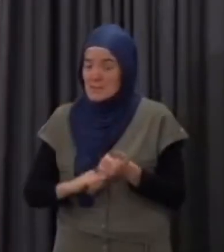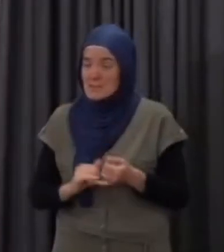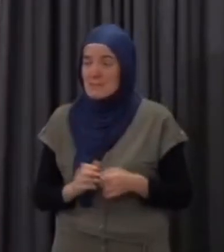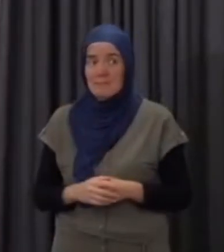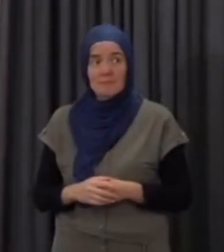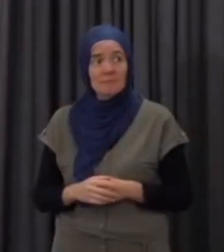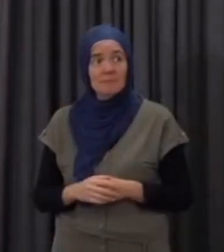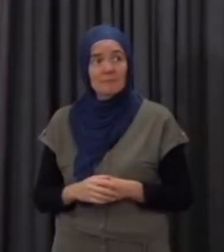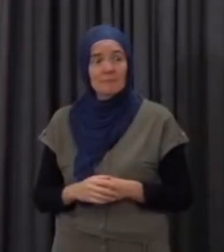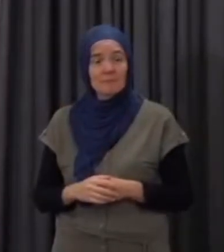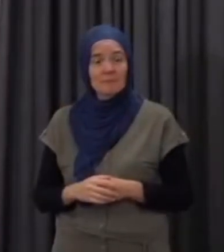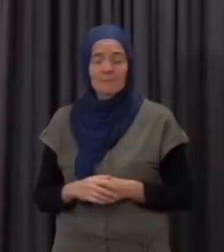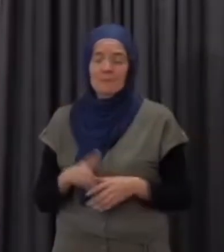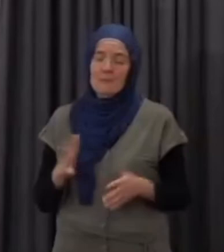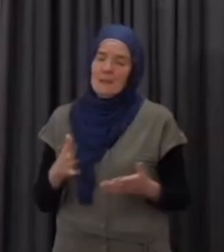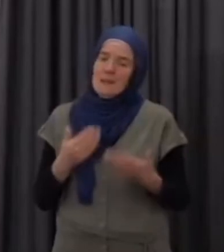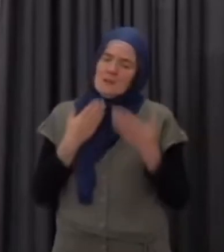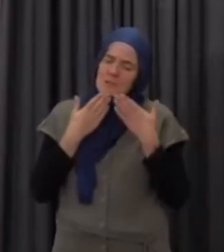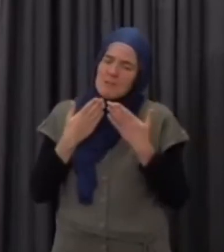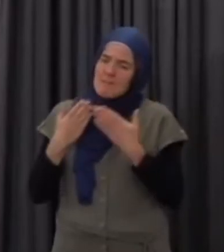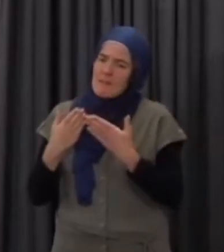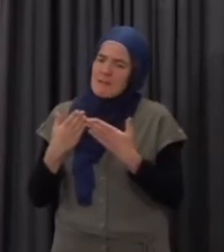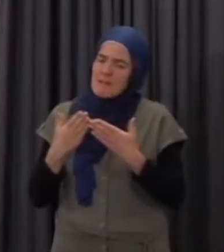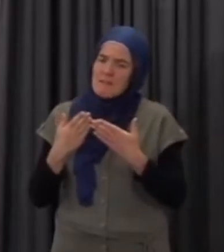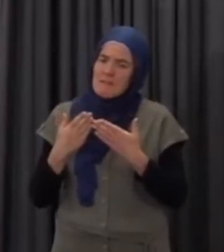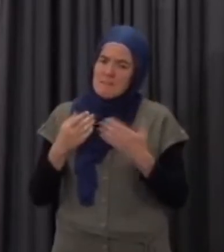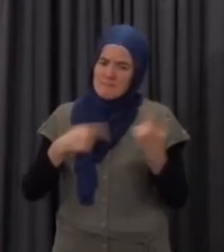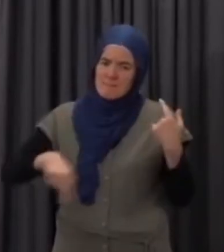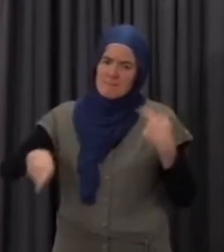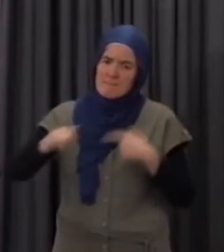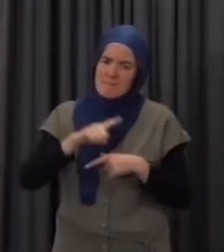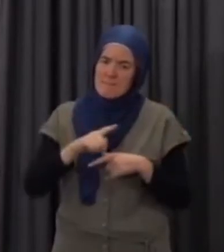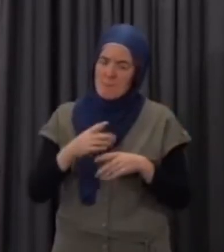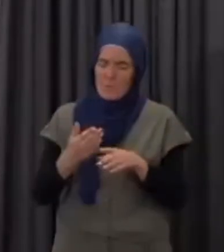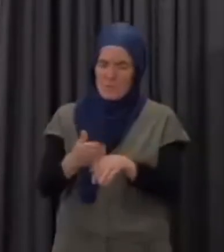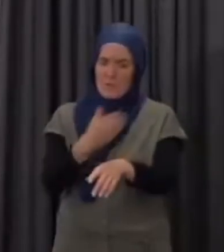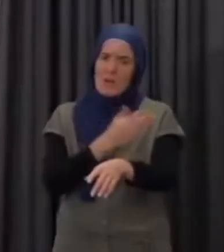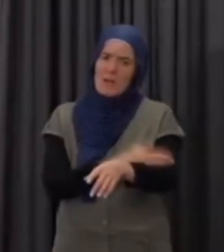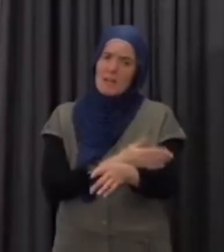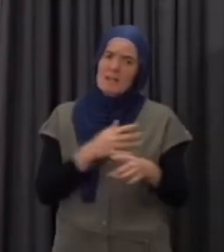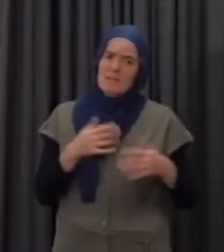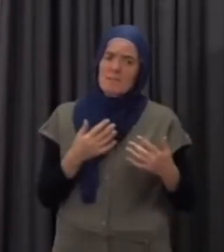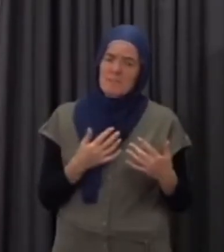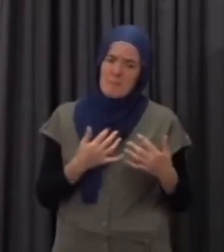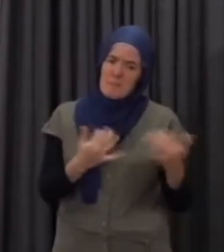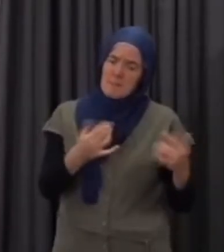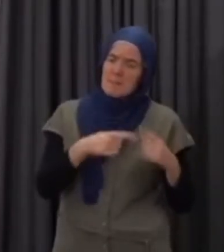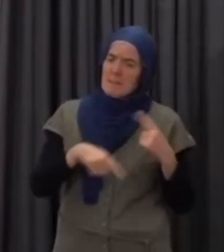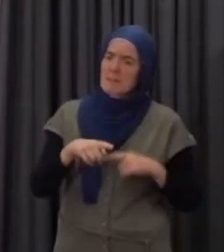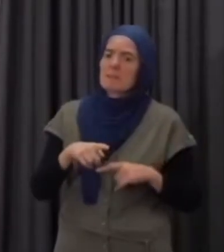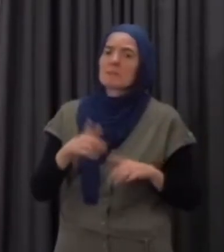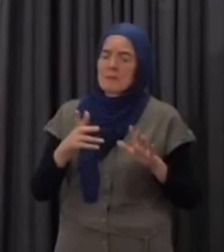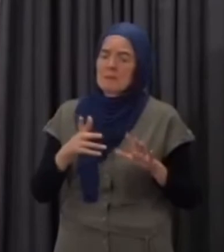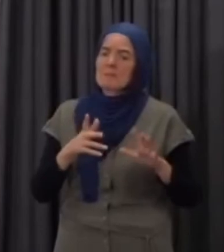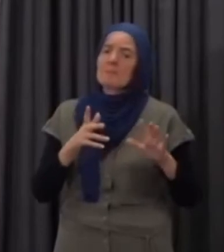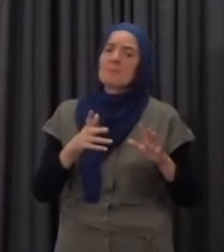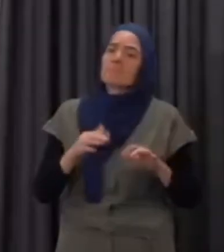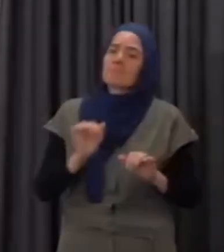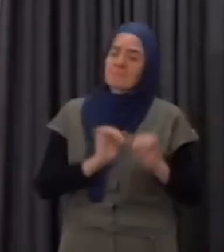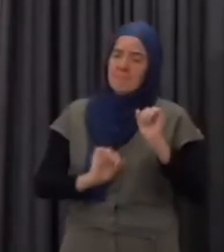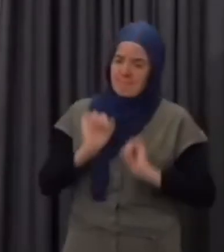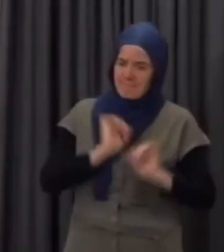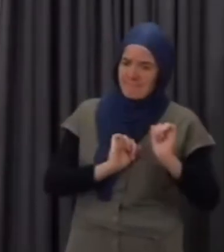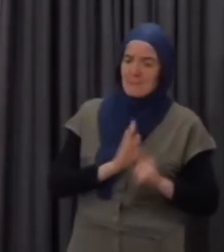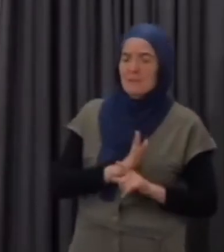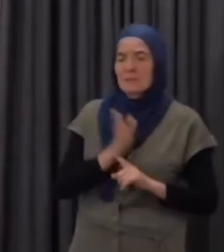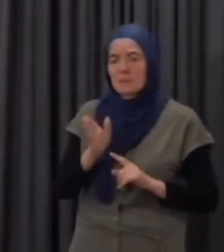really grateful that in those early weeks, the public really worked alongside us, and making judgments to step away from our services was fundamental